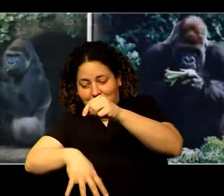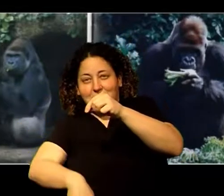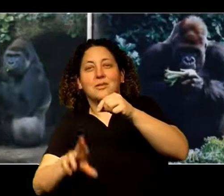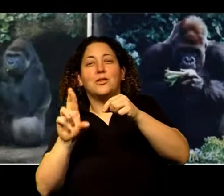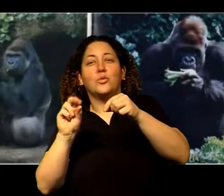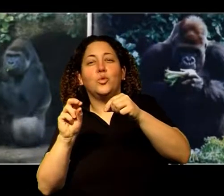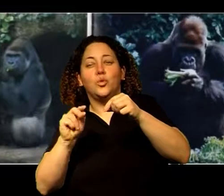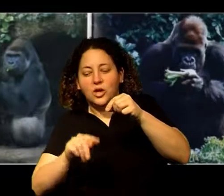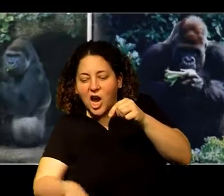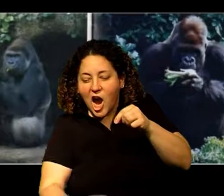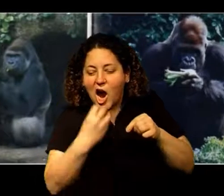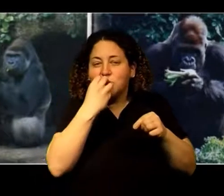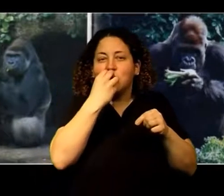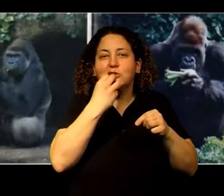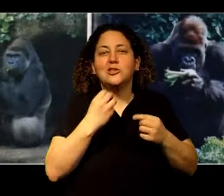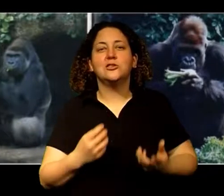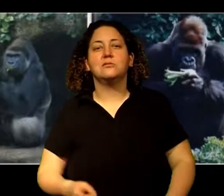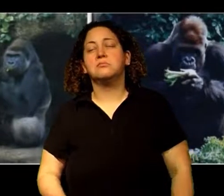and roots.